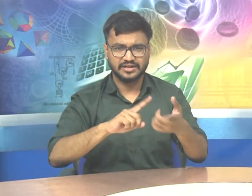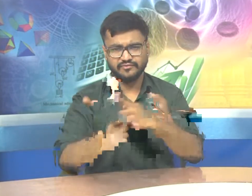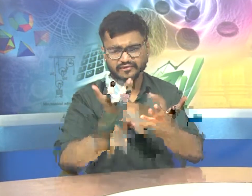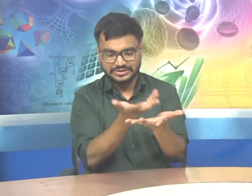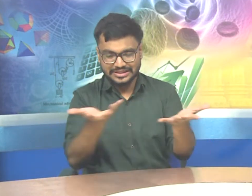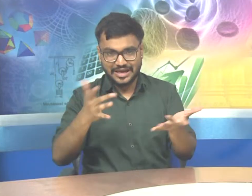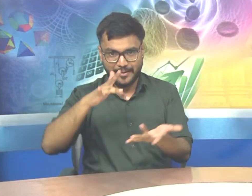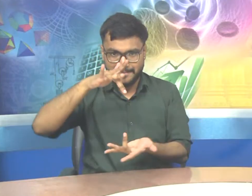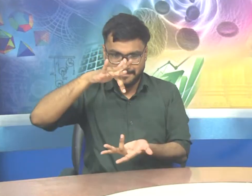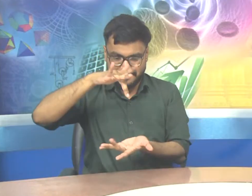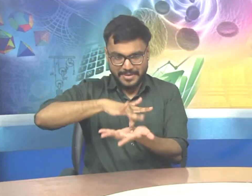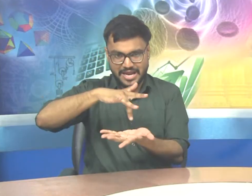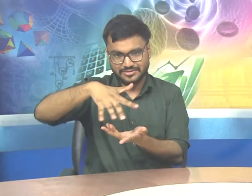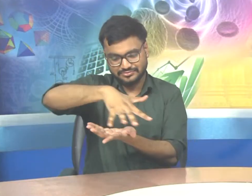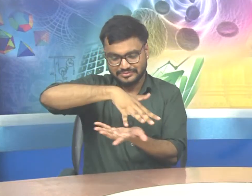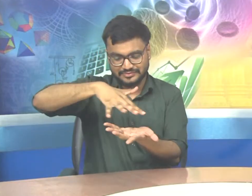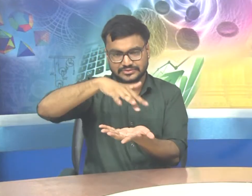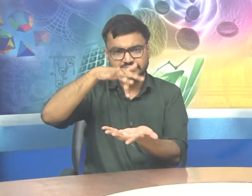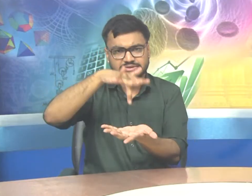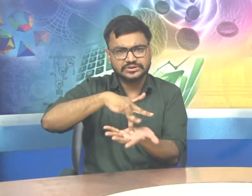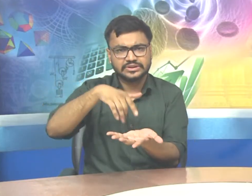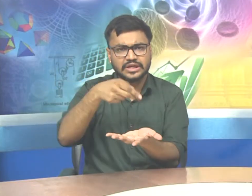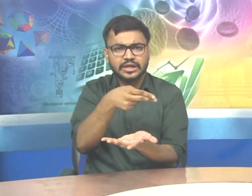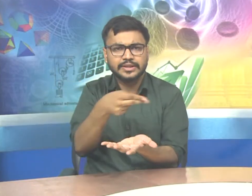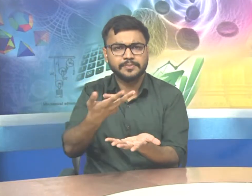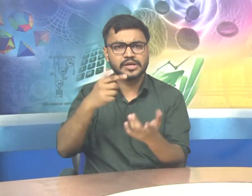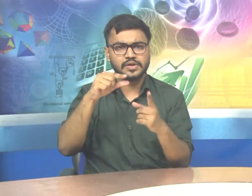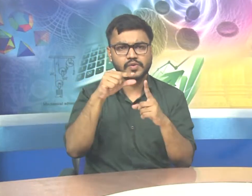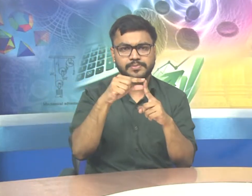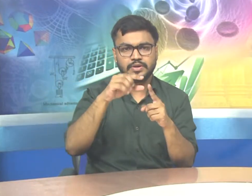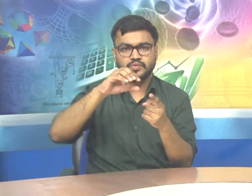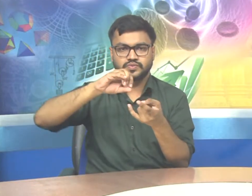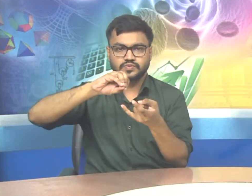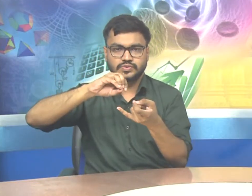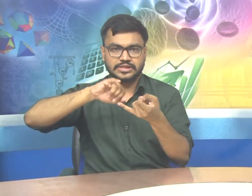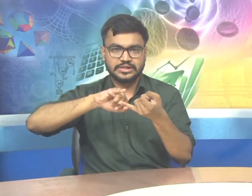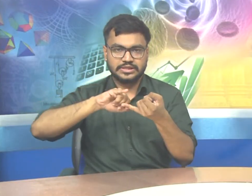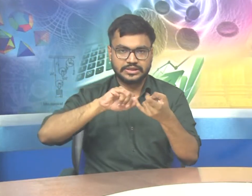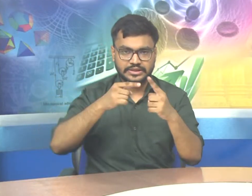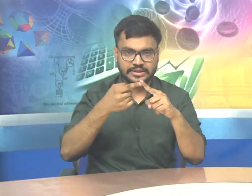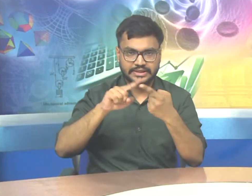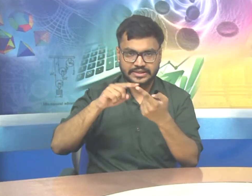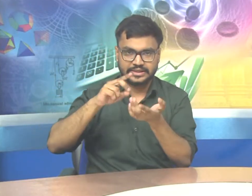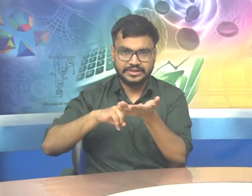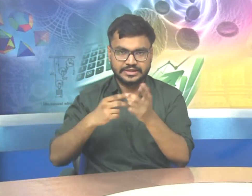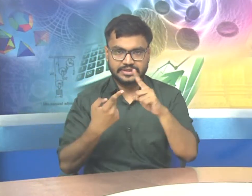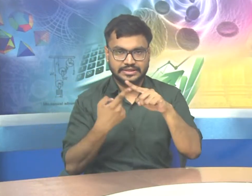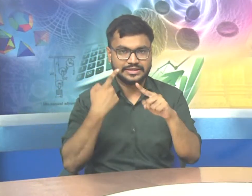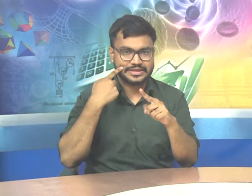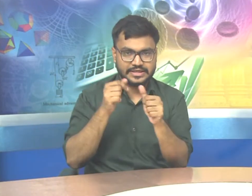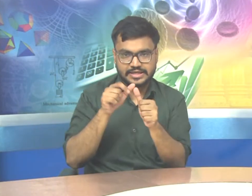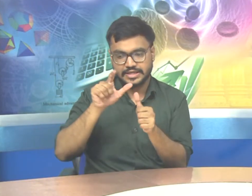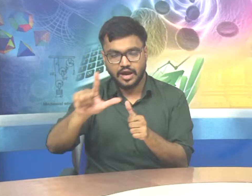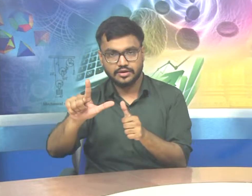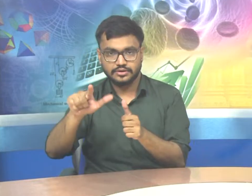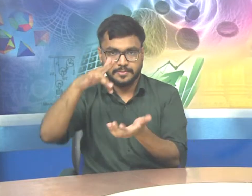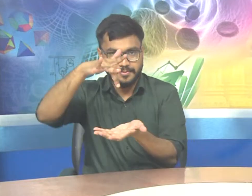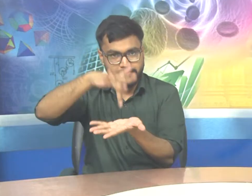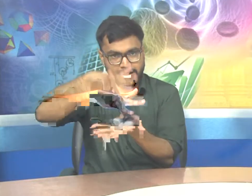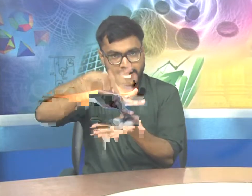It is an energy an object has because of its position or motion.